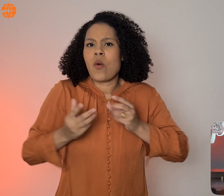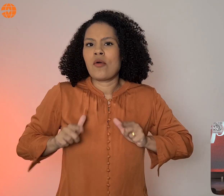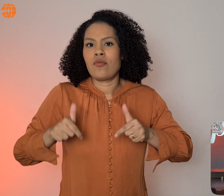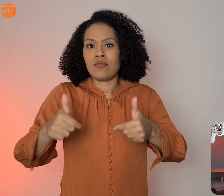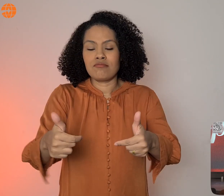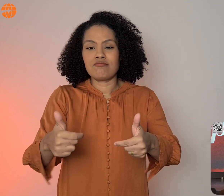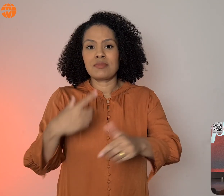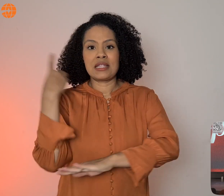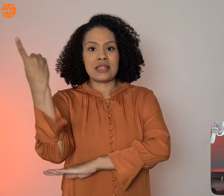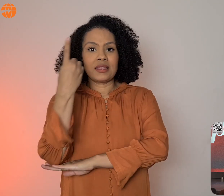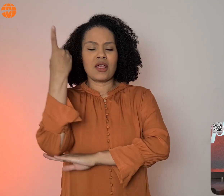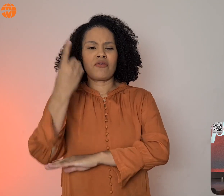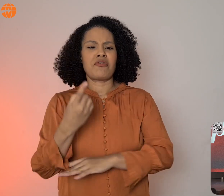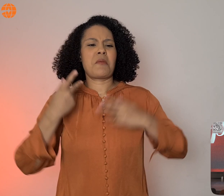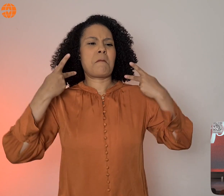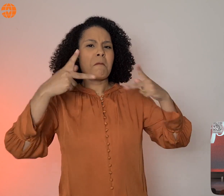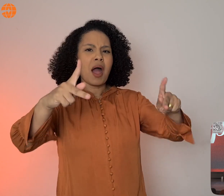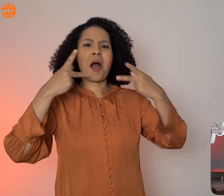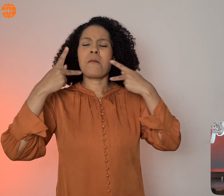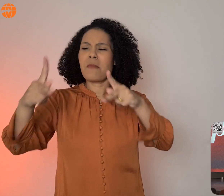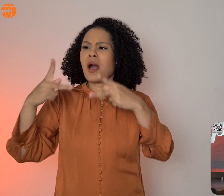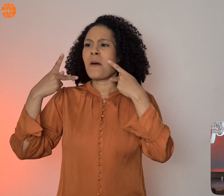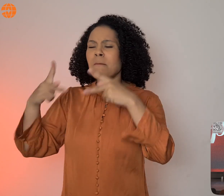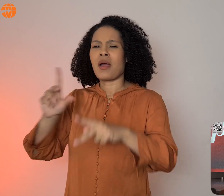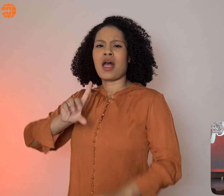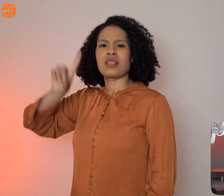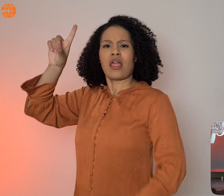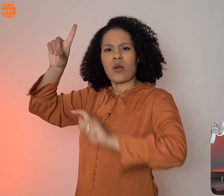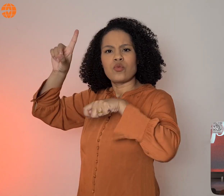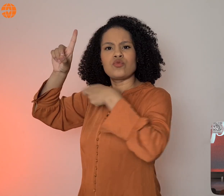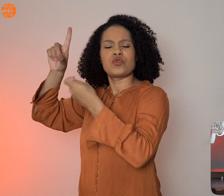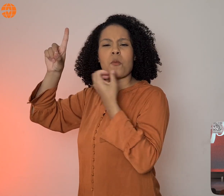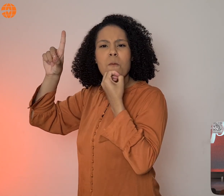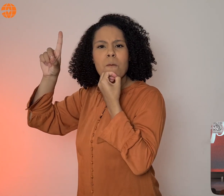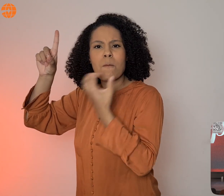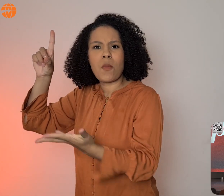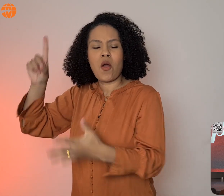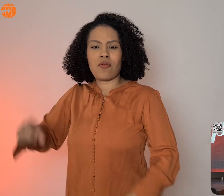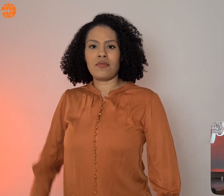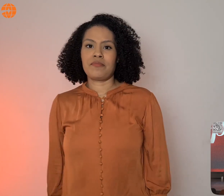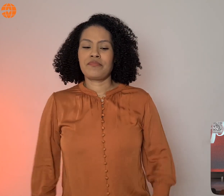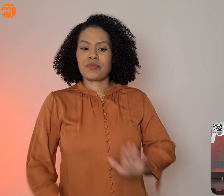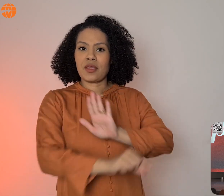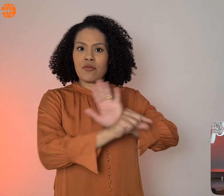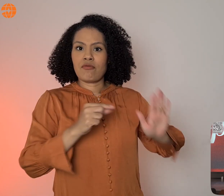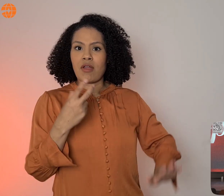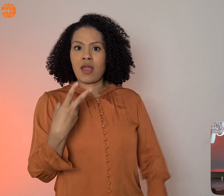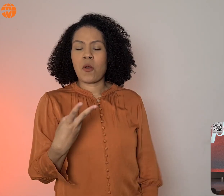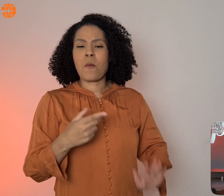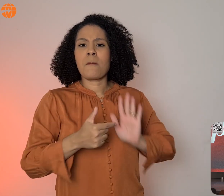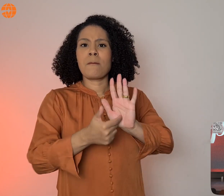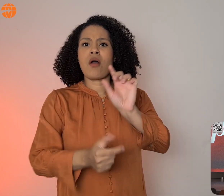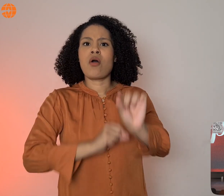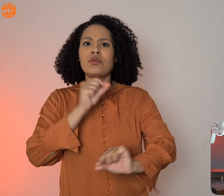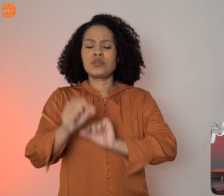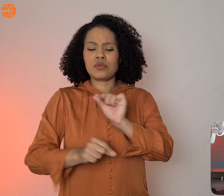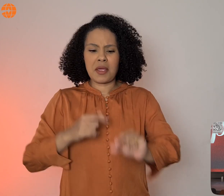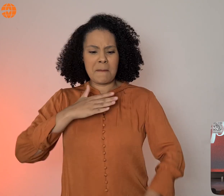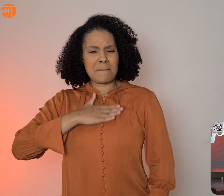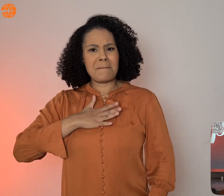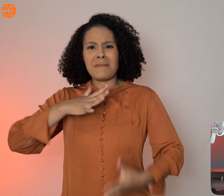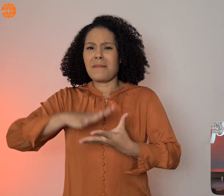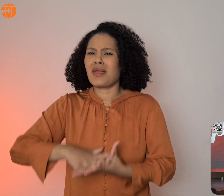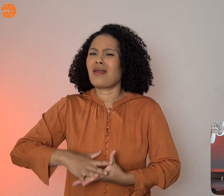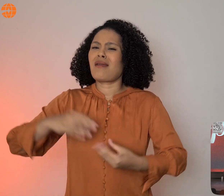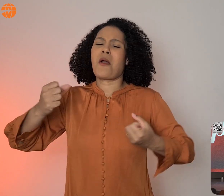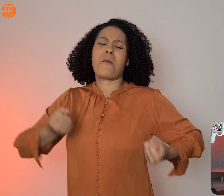God's goodness. Ele está proclamando a bondade de Deus. Verse 2, he says, bless the Lord, O my soul, and forget not